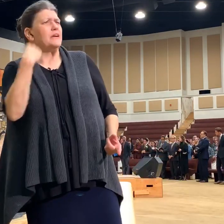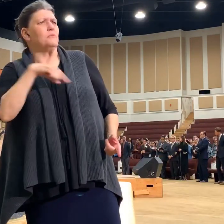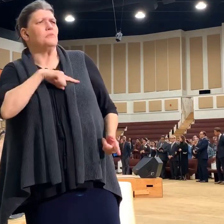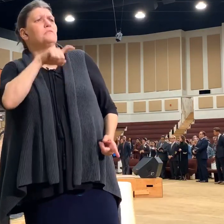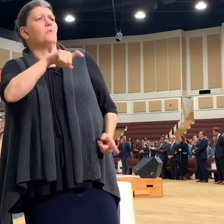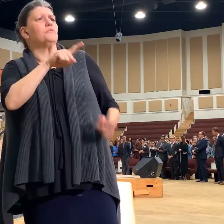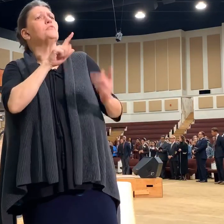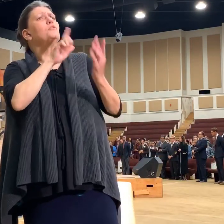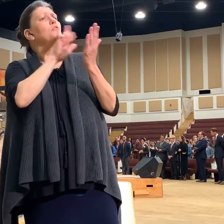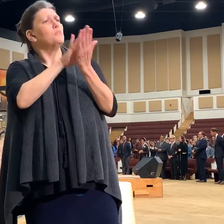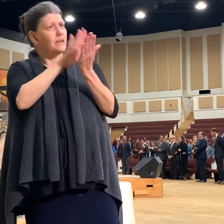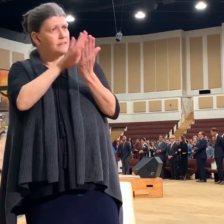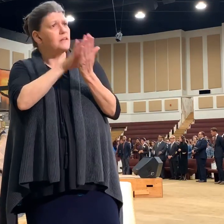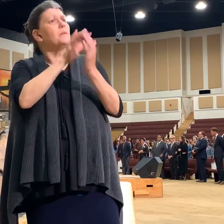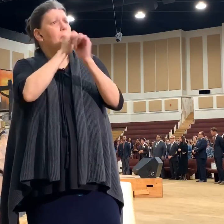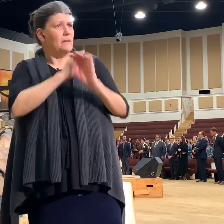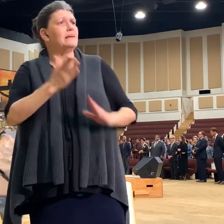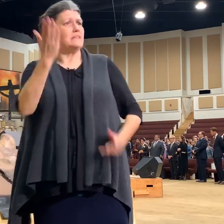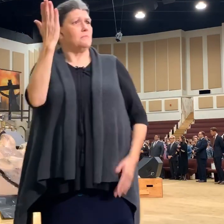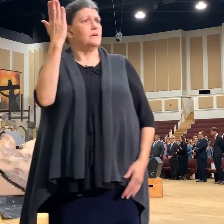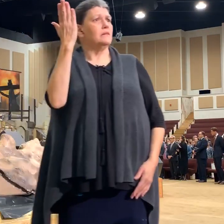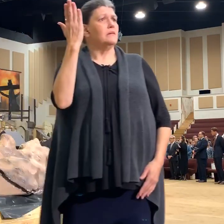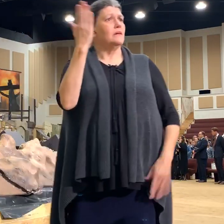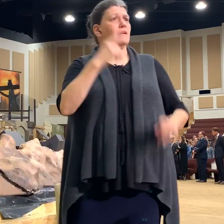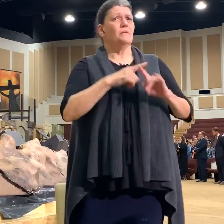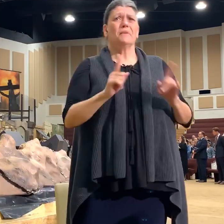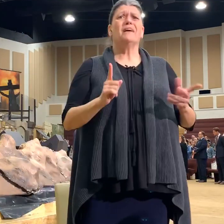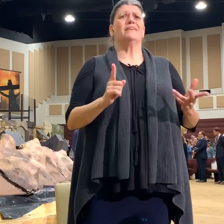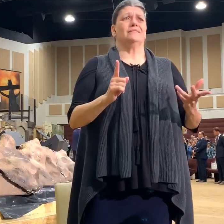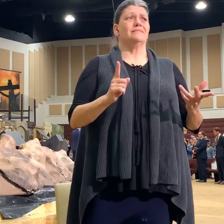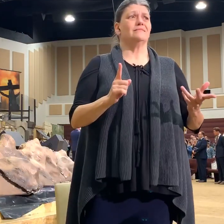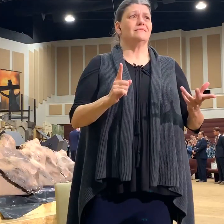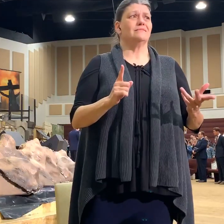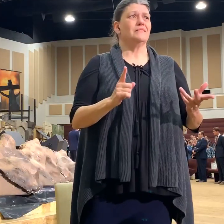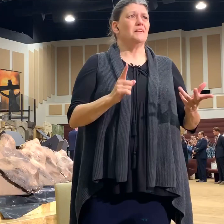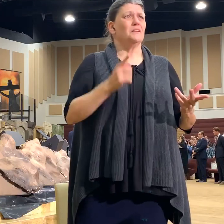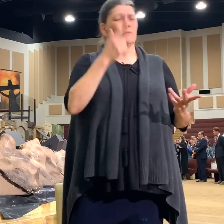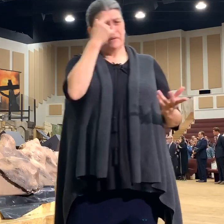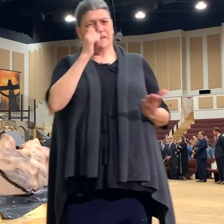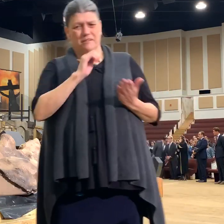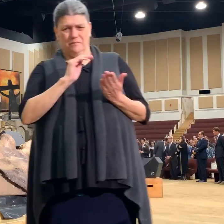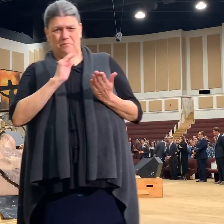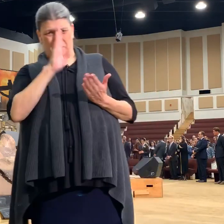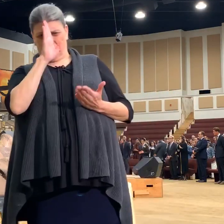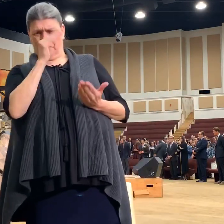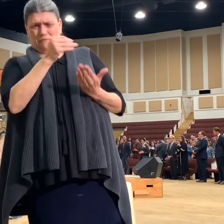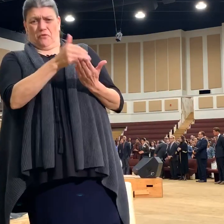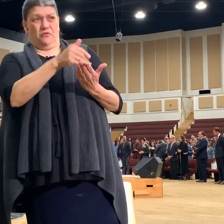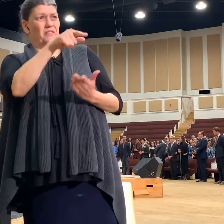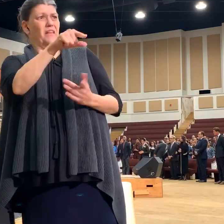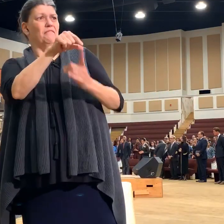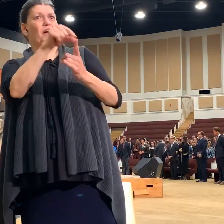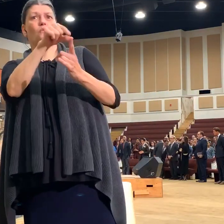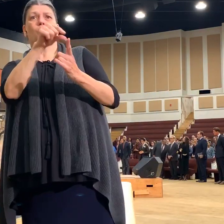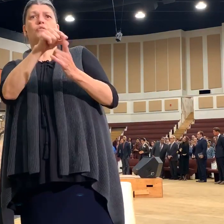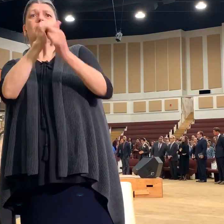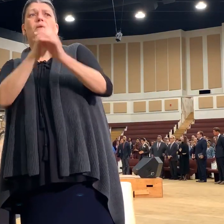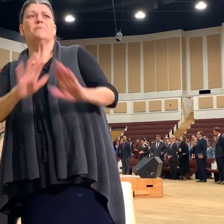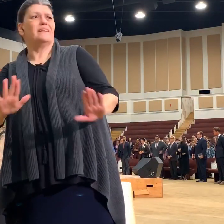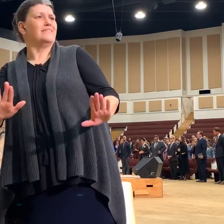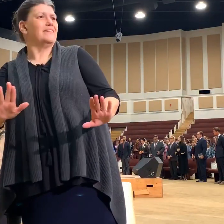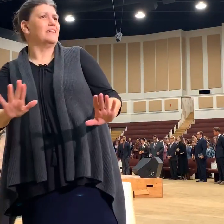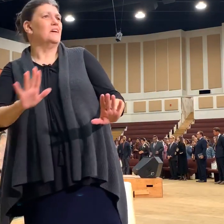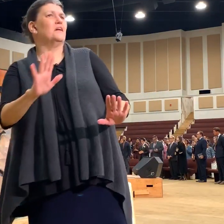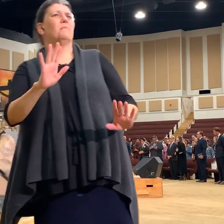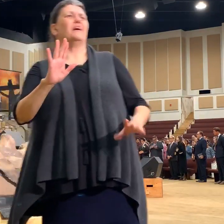him, but due to the perversion of that word blessing by the charismatic